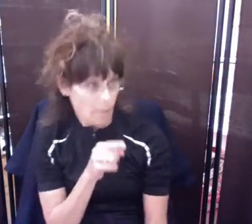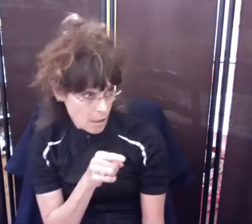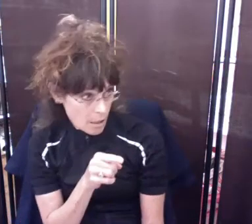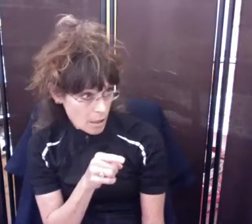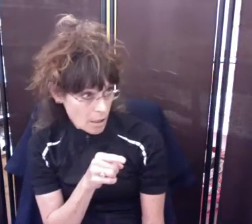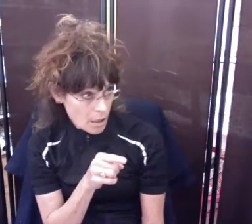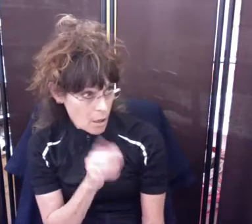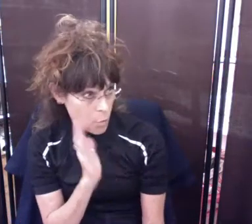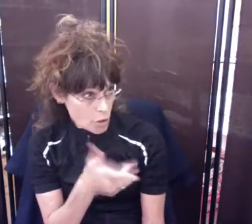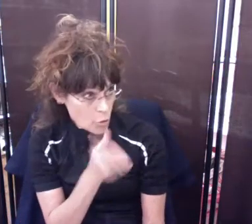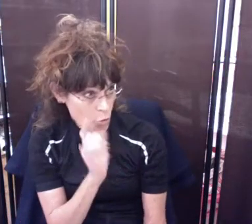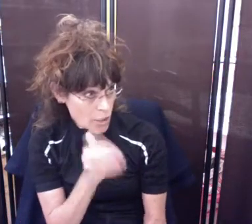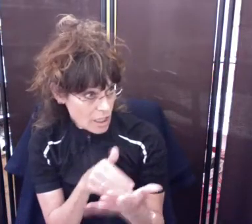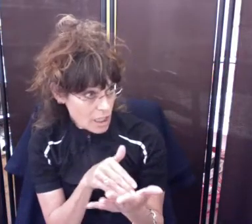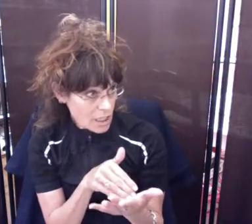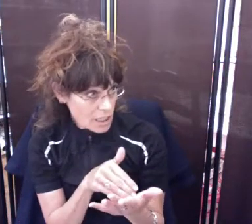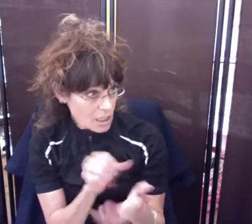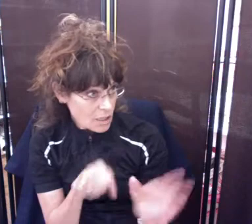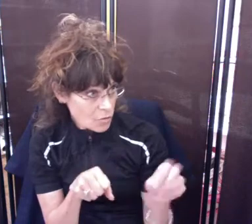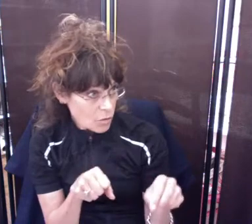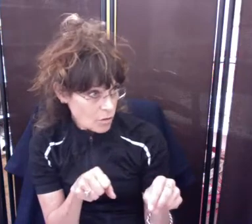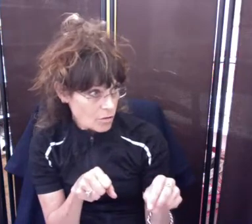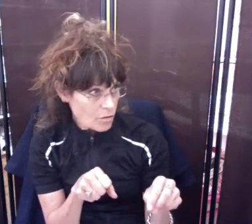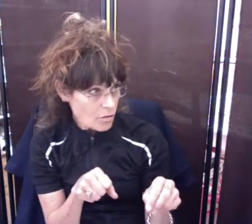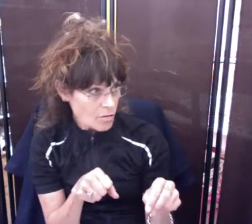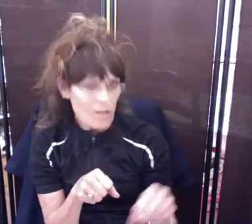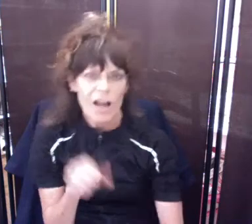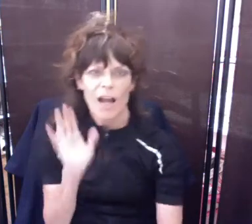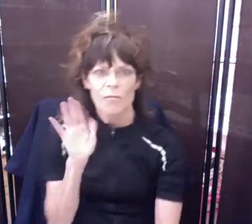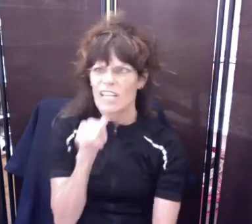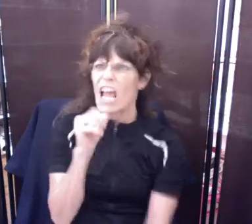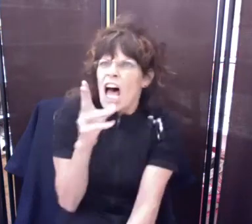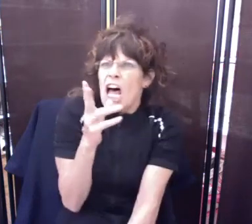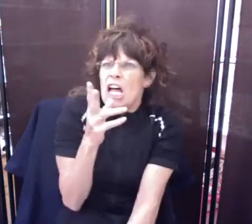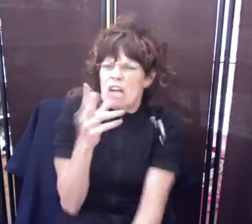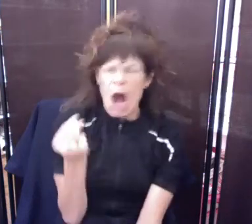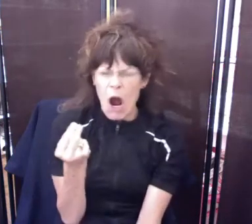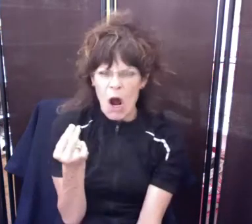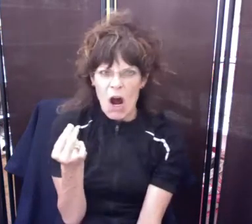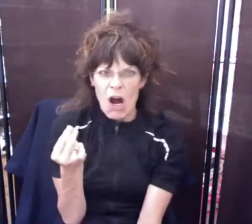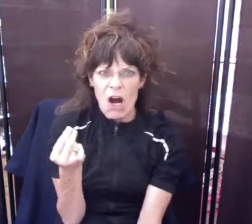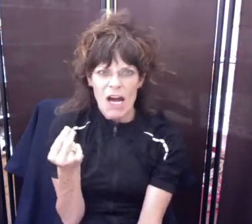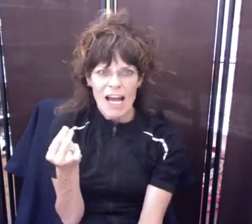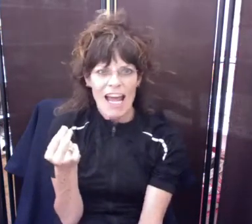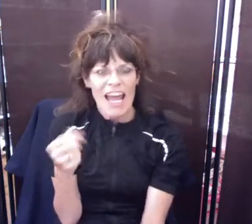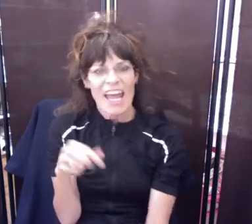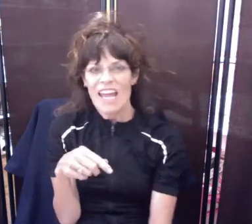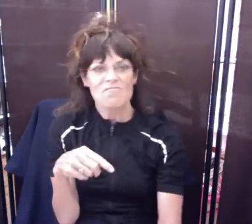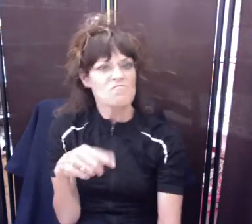going to drink again, ever? I would have been able to say no. And that needle would have stayed right on